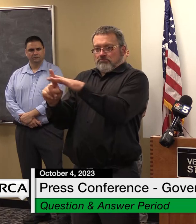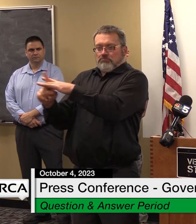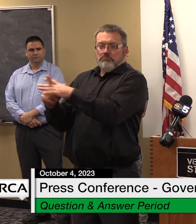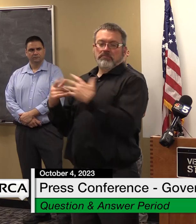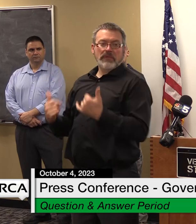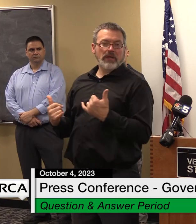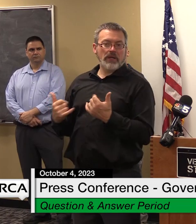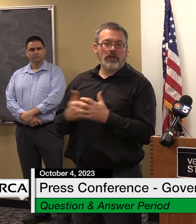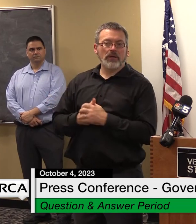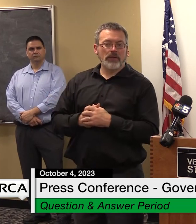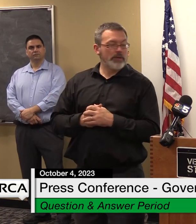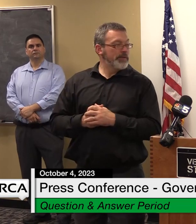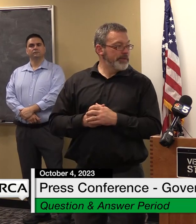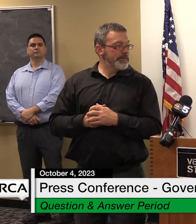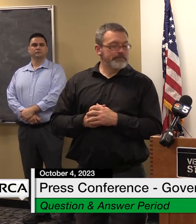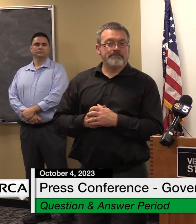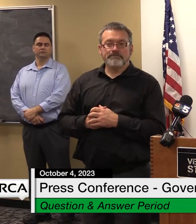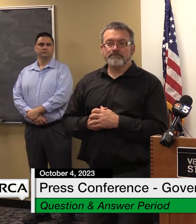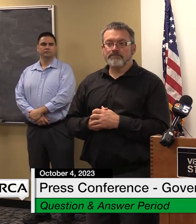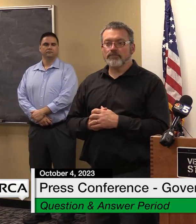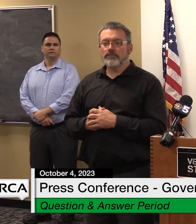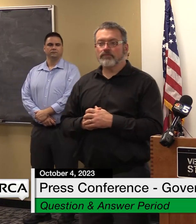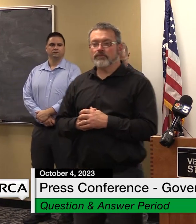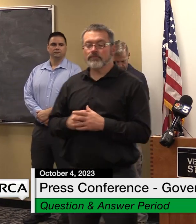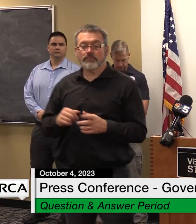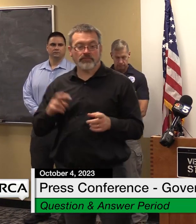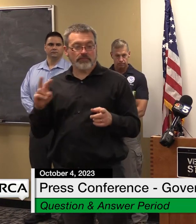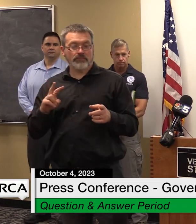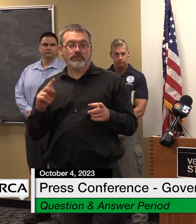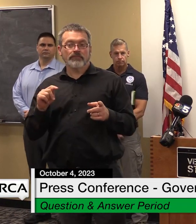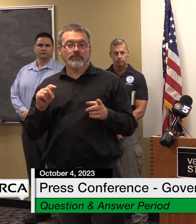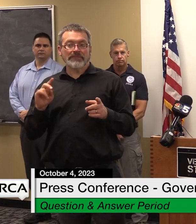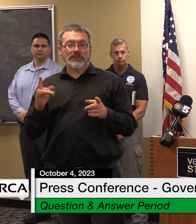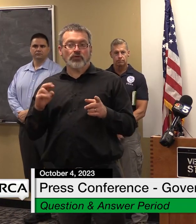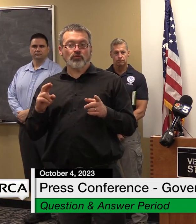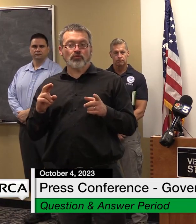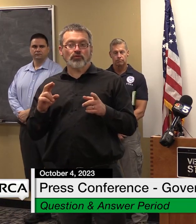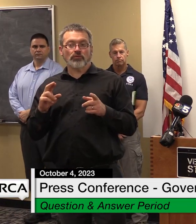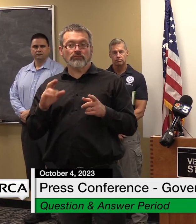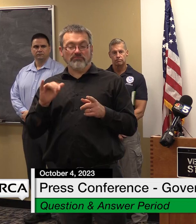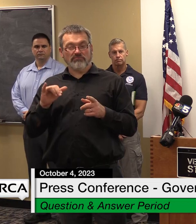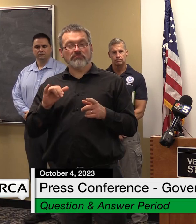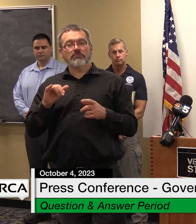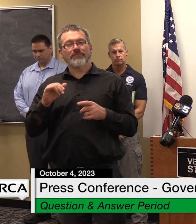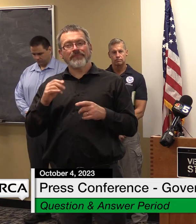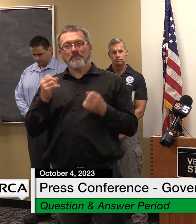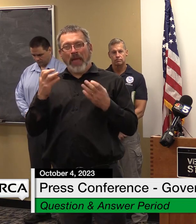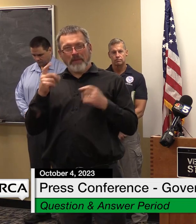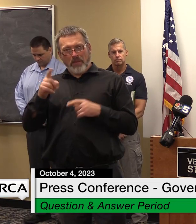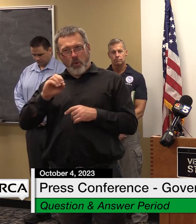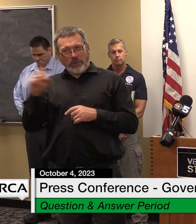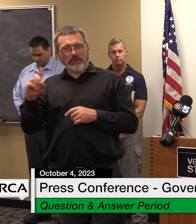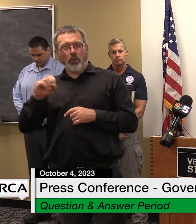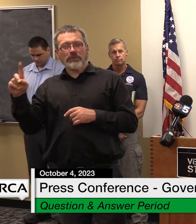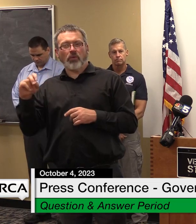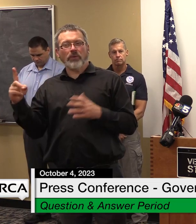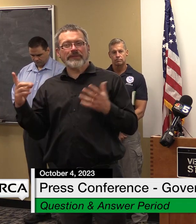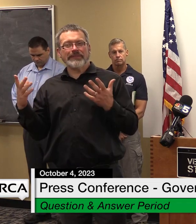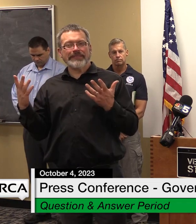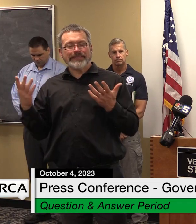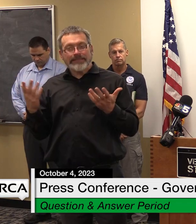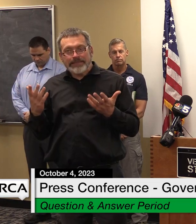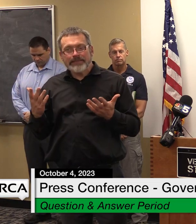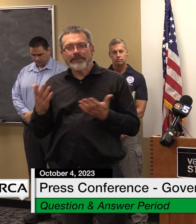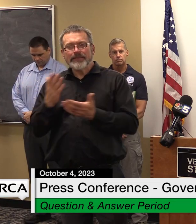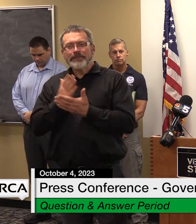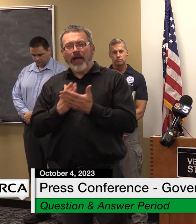You know, in the face of rising overdoses, as you know, well know, there's some people like Mayor